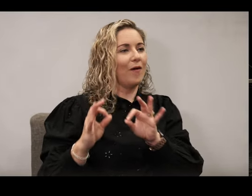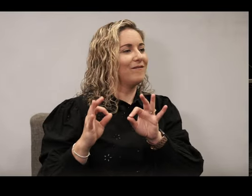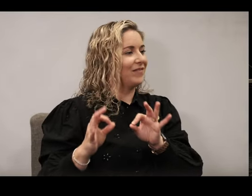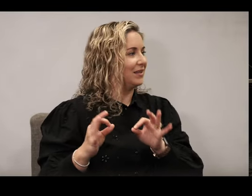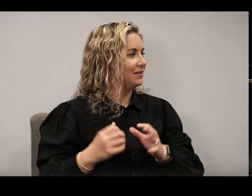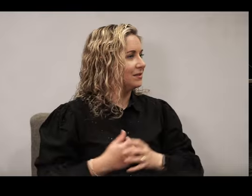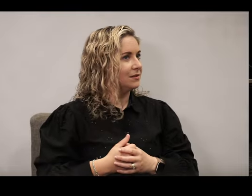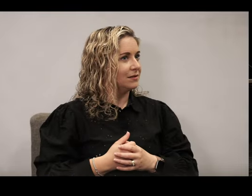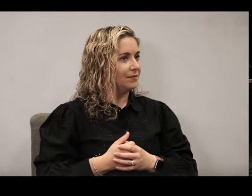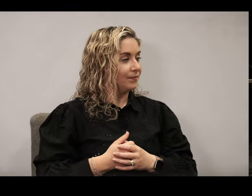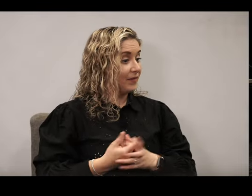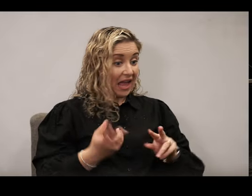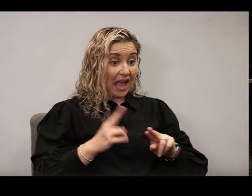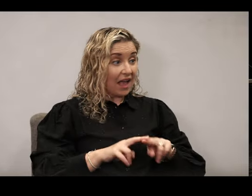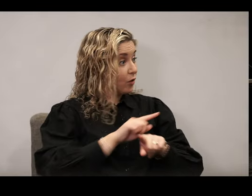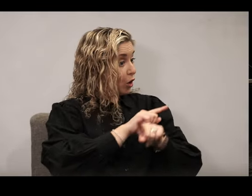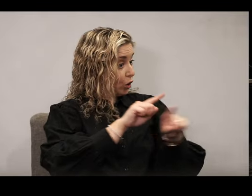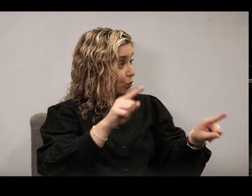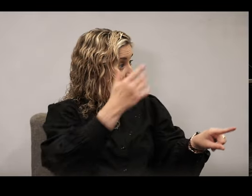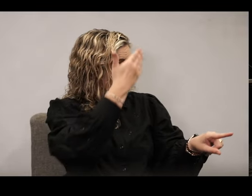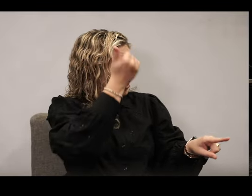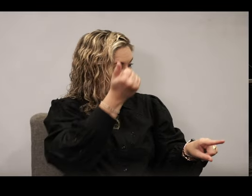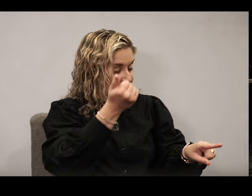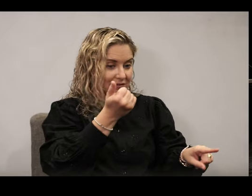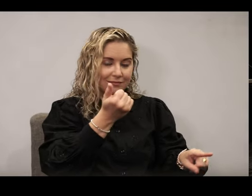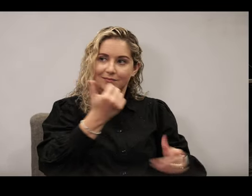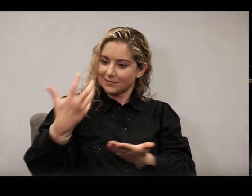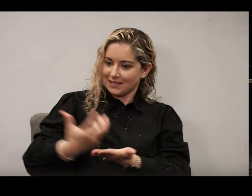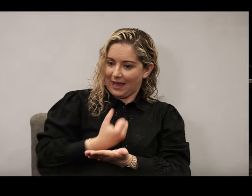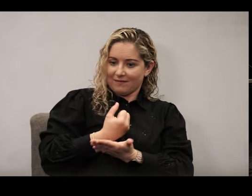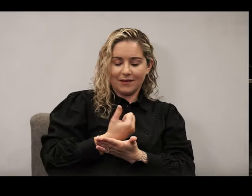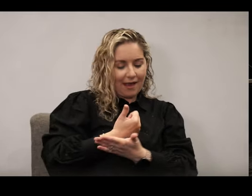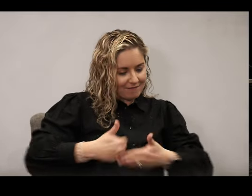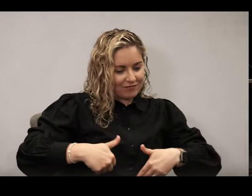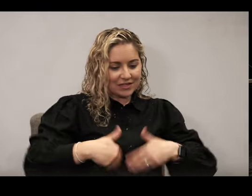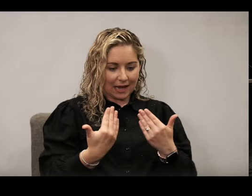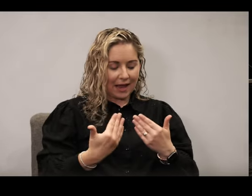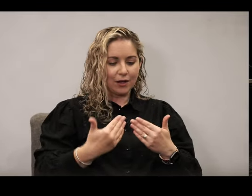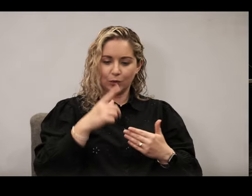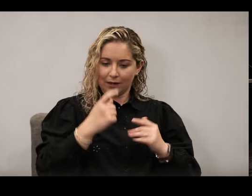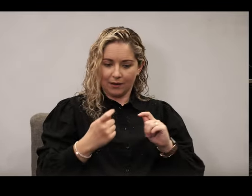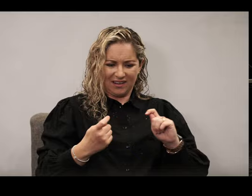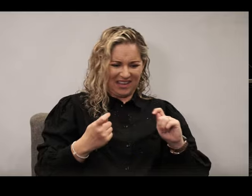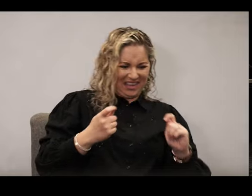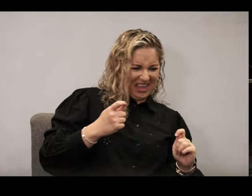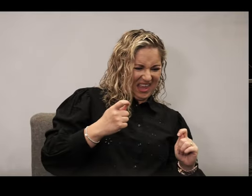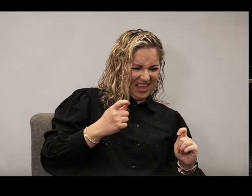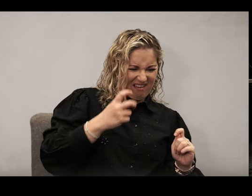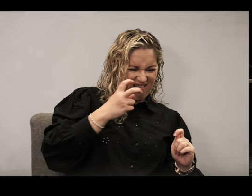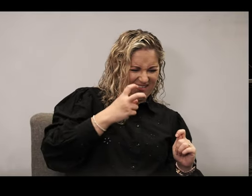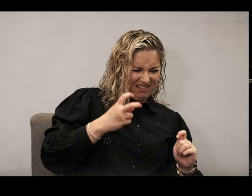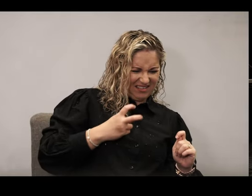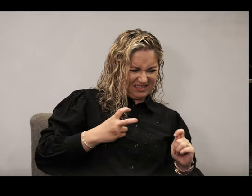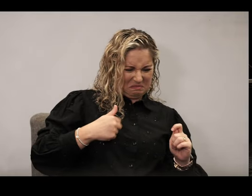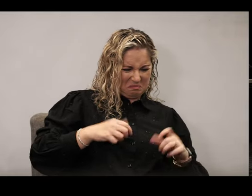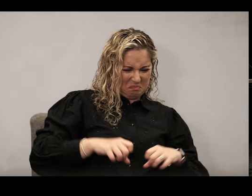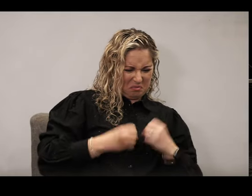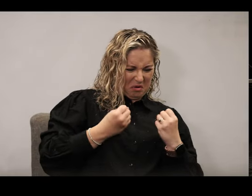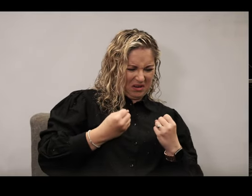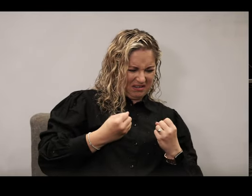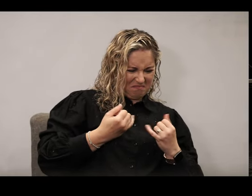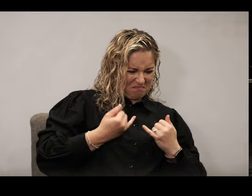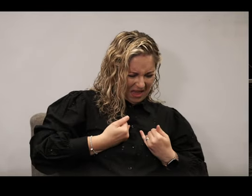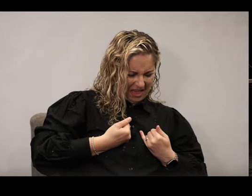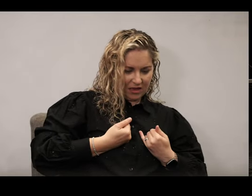who's come to Jesus for salvation is now, day by day, being transformed back into the image of God as perfectly seen in